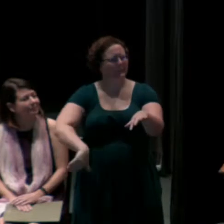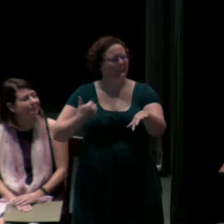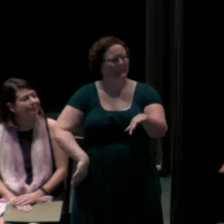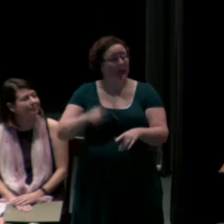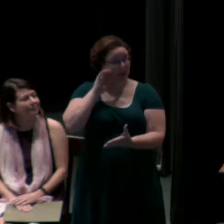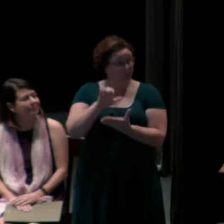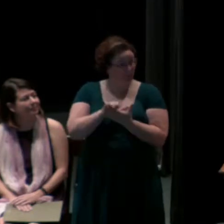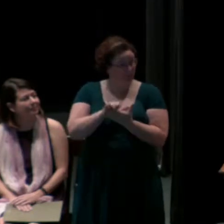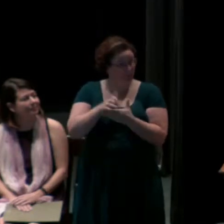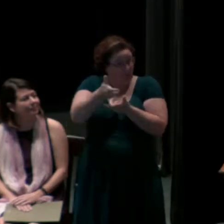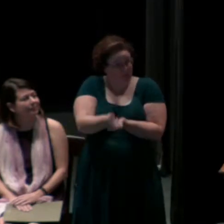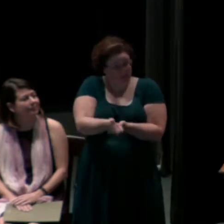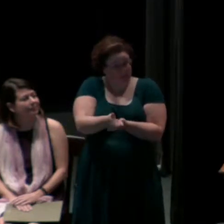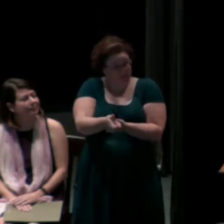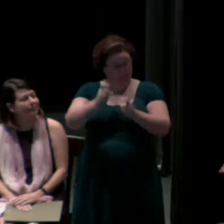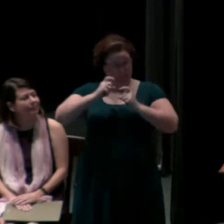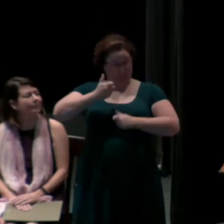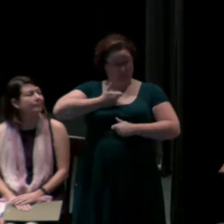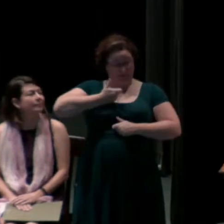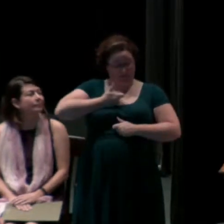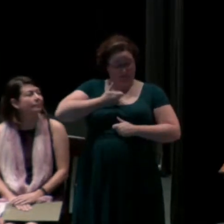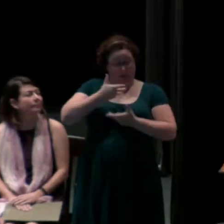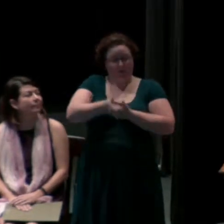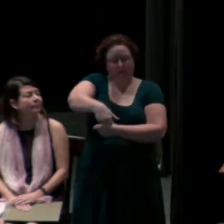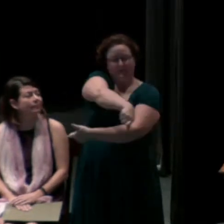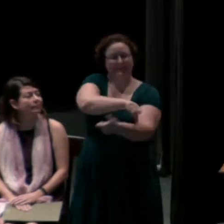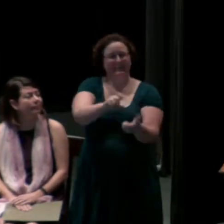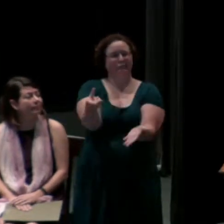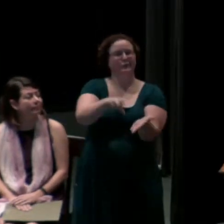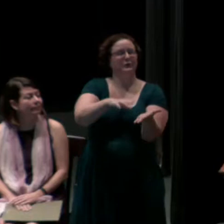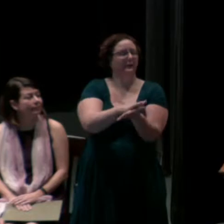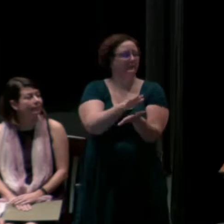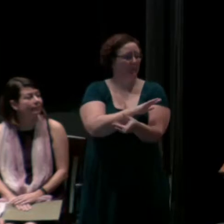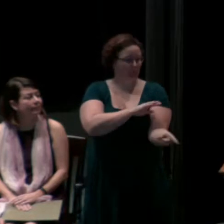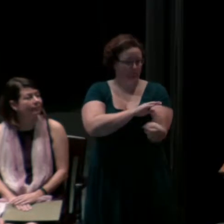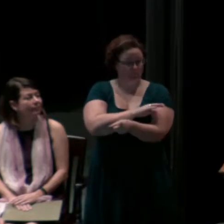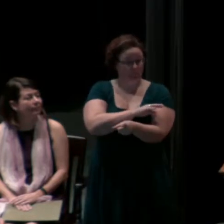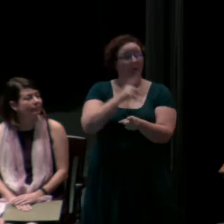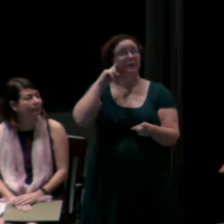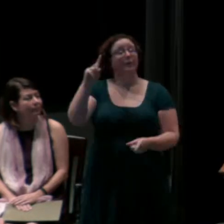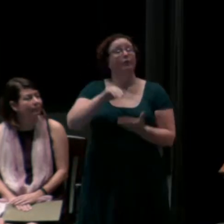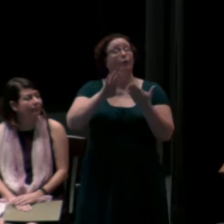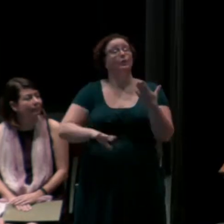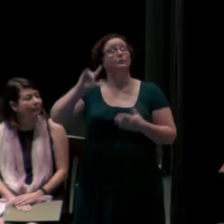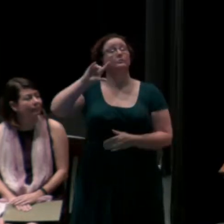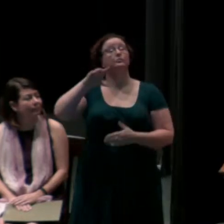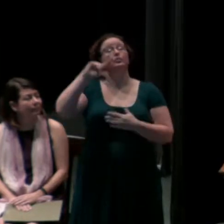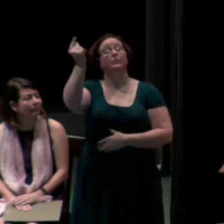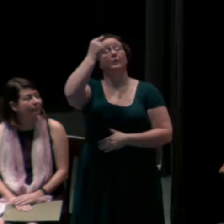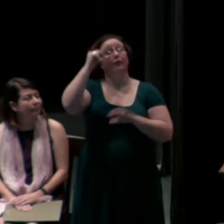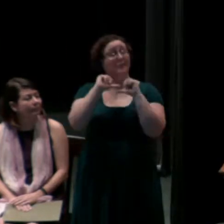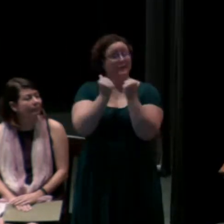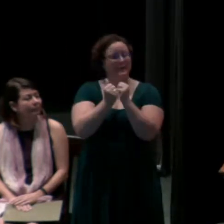the trust that you give yourself and your Scotty siblings when you sign this pledge. So, on behalf of the Student Government Association,